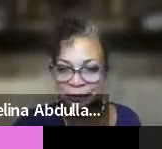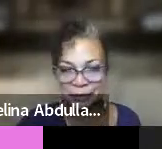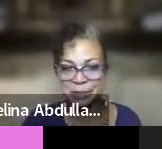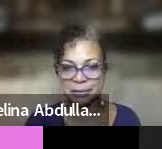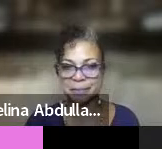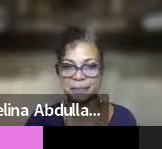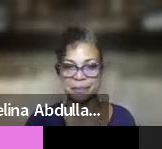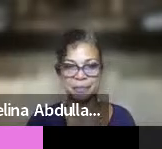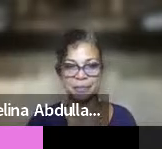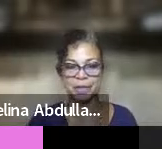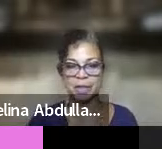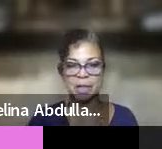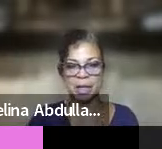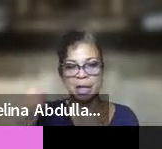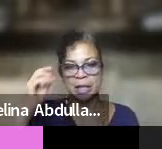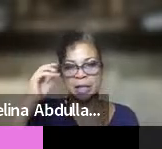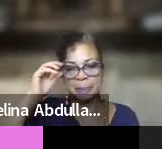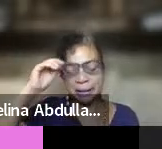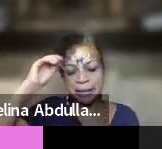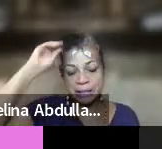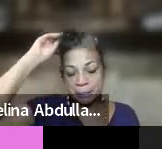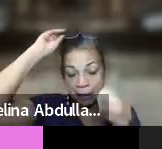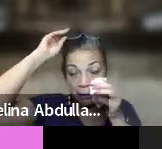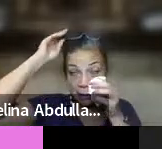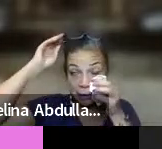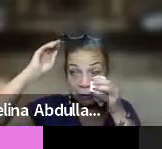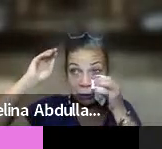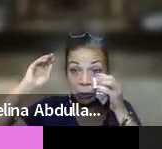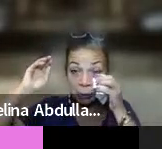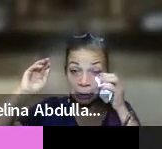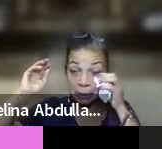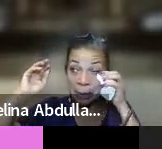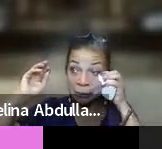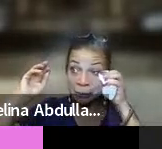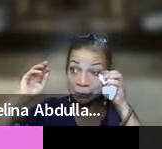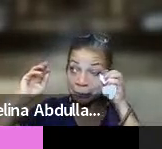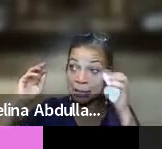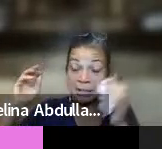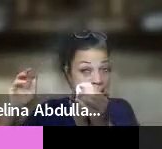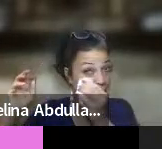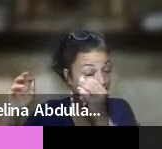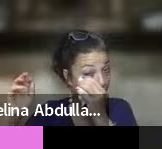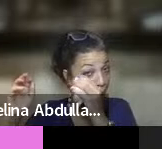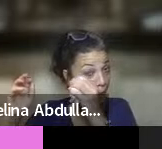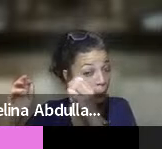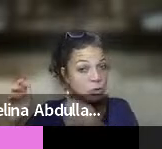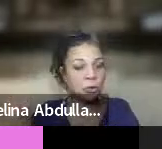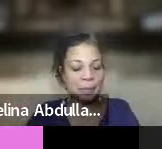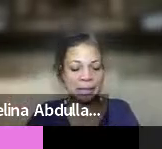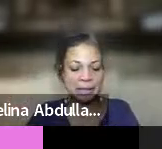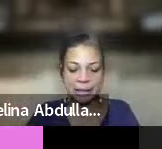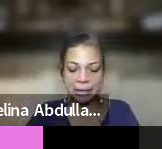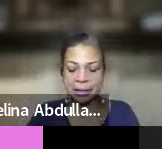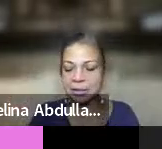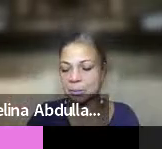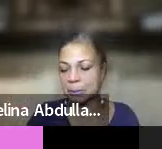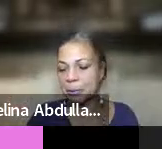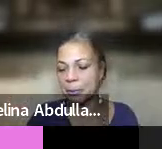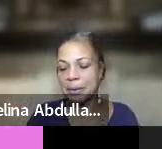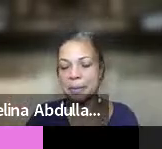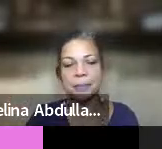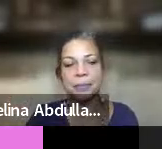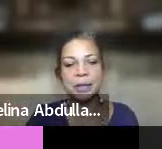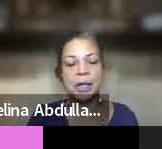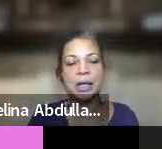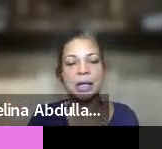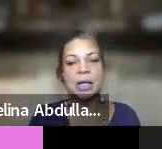get killed. The police apparently showed up in a matter of minutes. 2 minutes, I think, is the